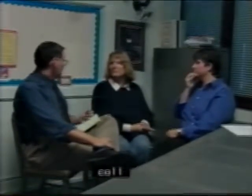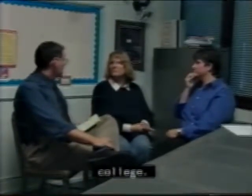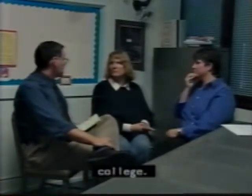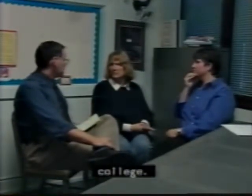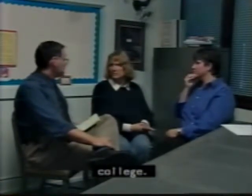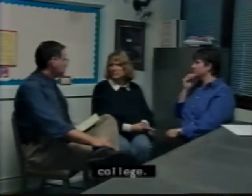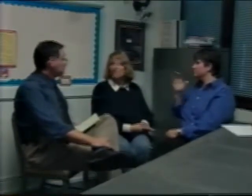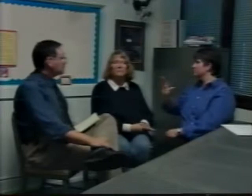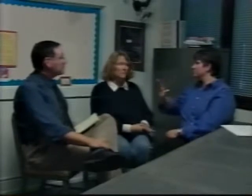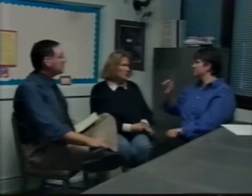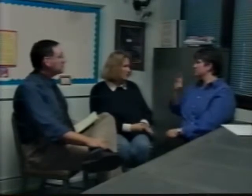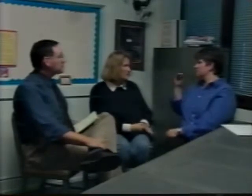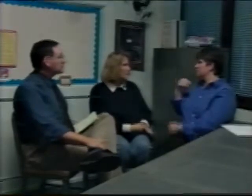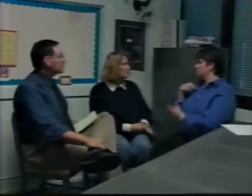college.